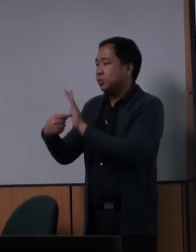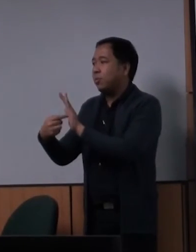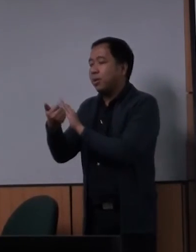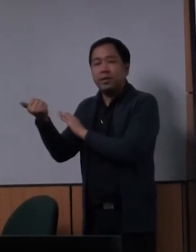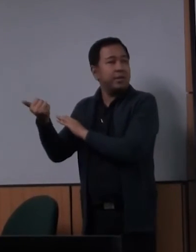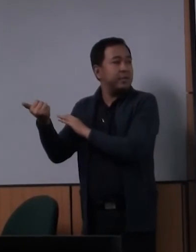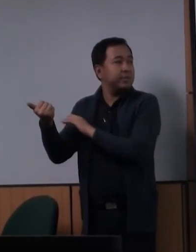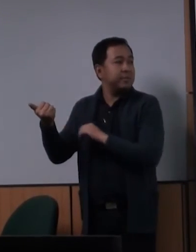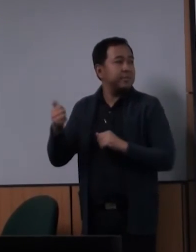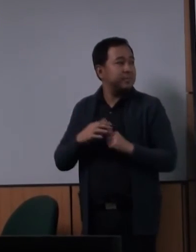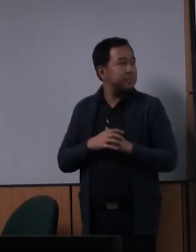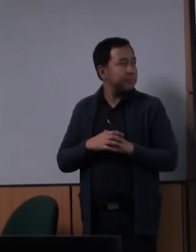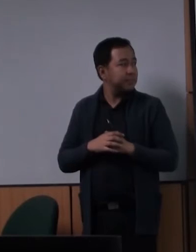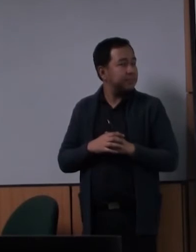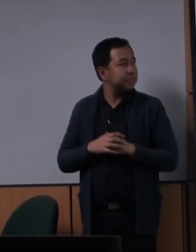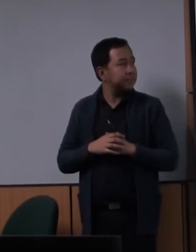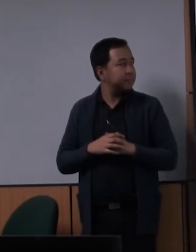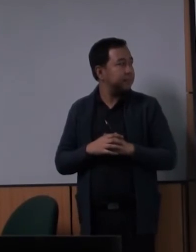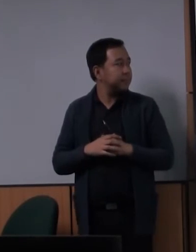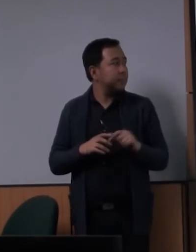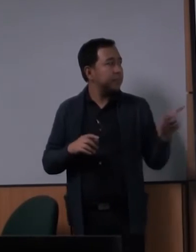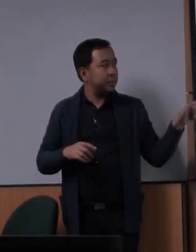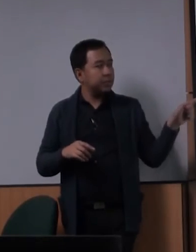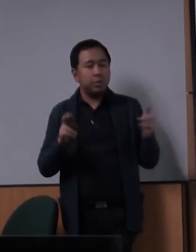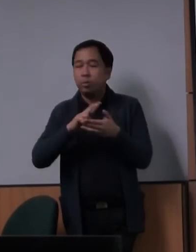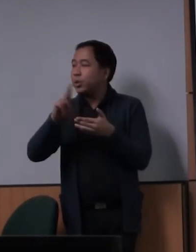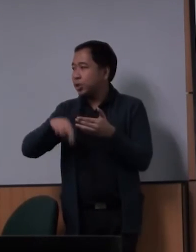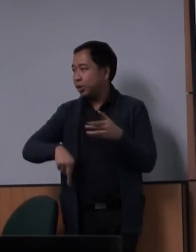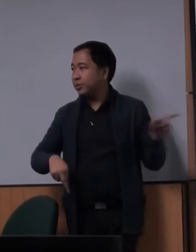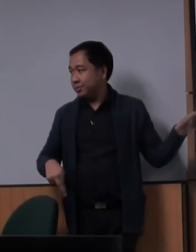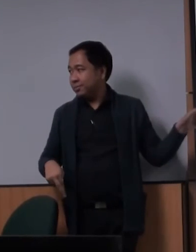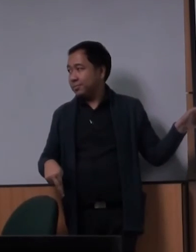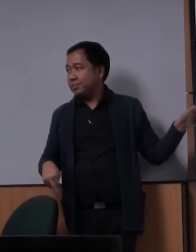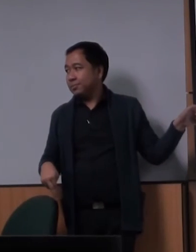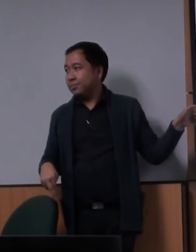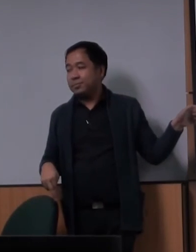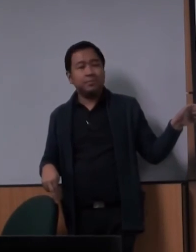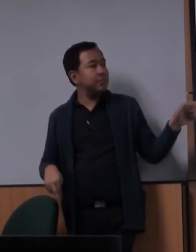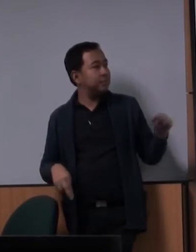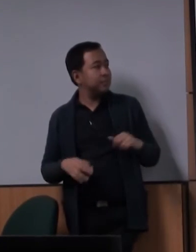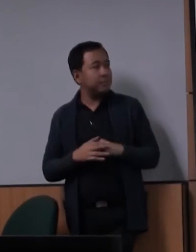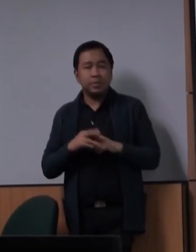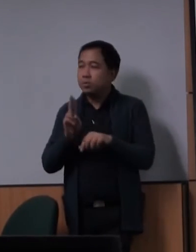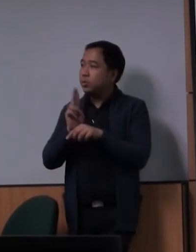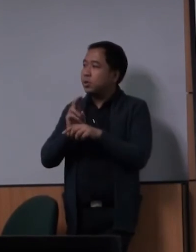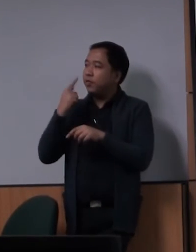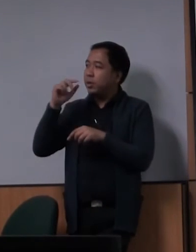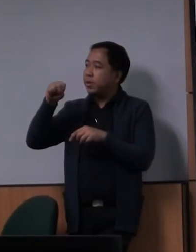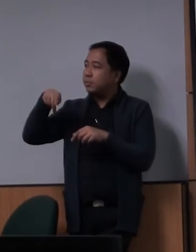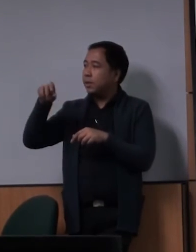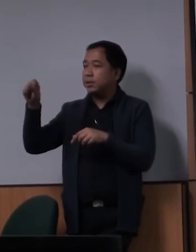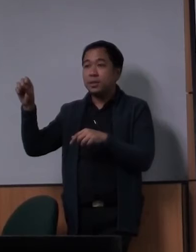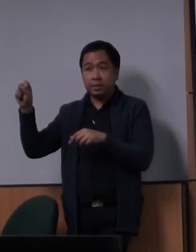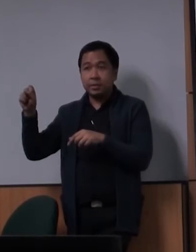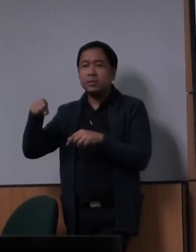the, yeah, this the result is this one. Okay. So this is the SPSS, and you should know